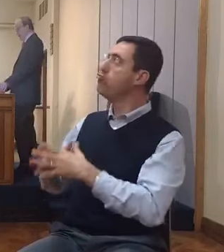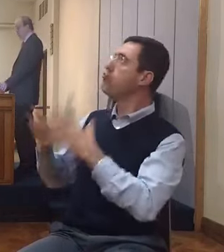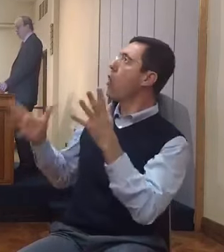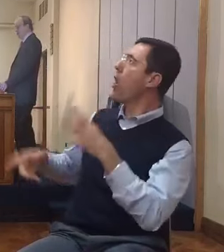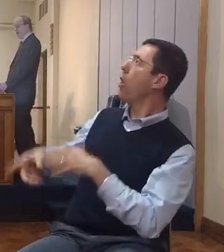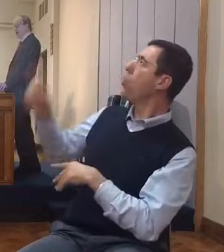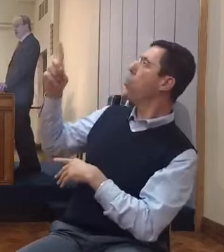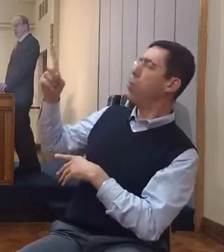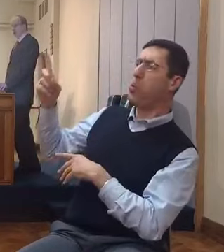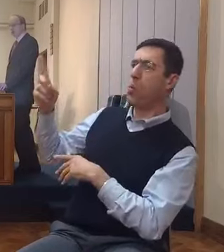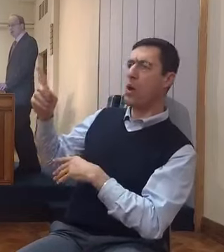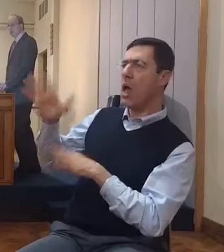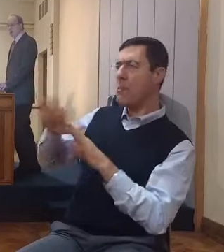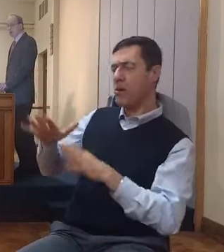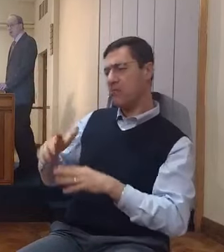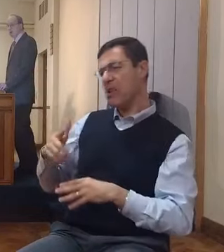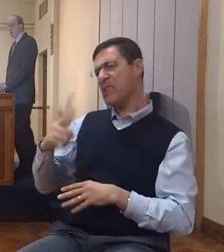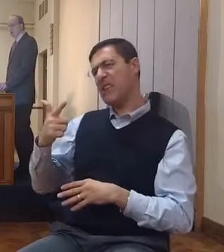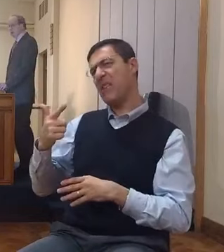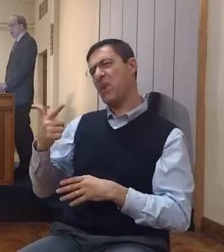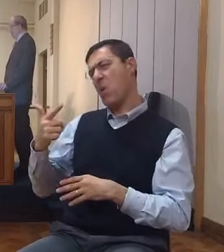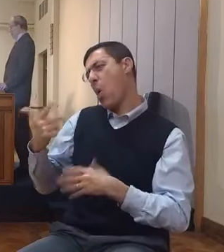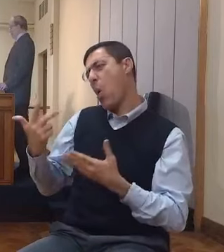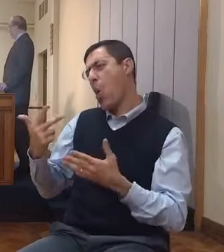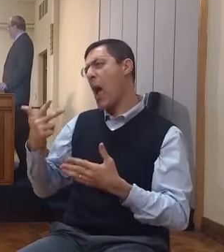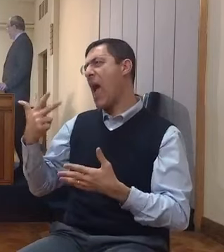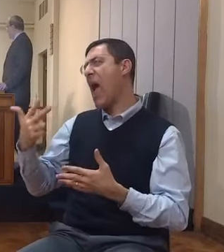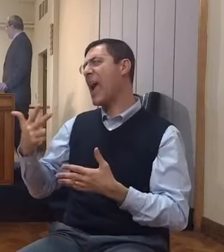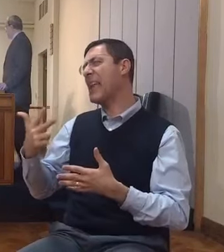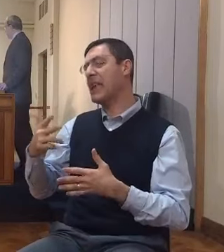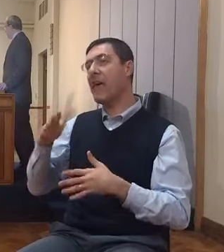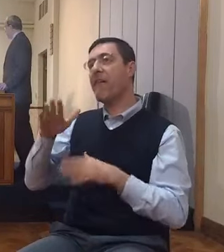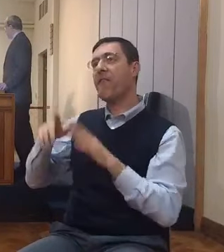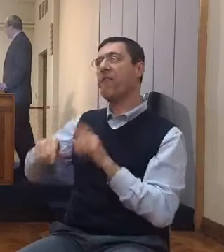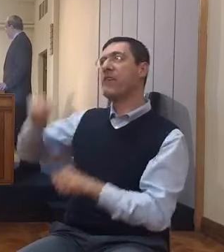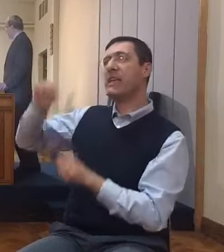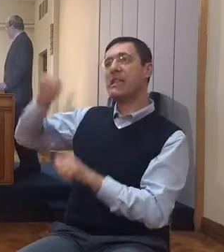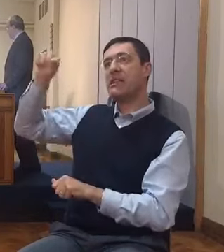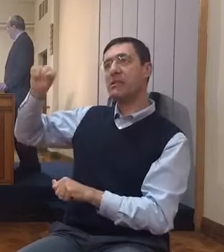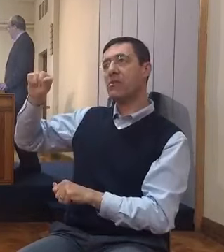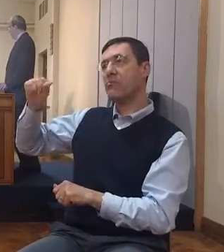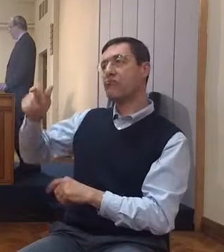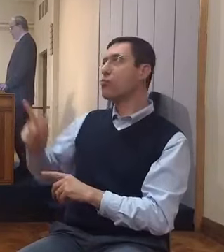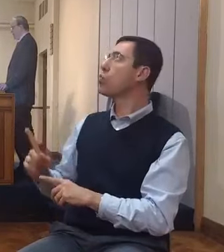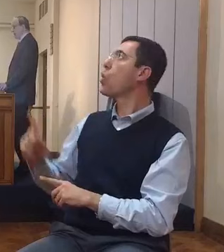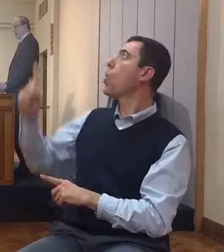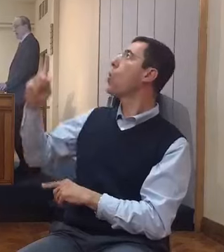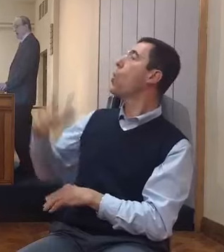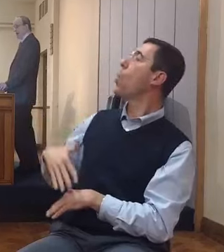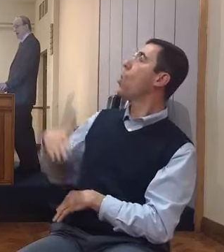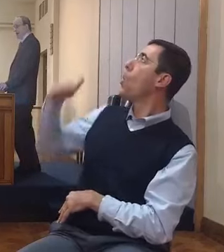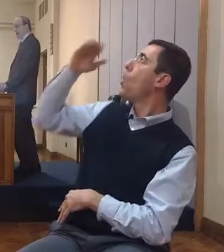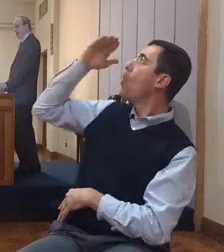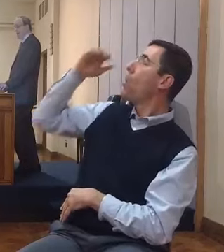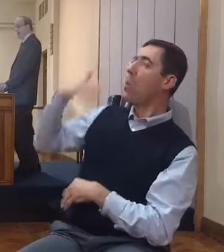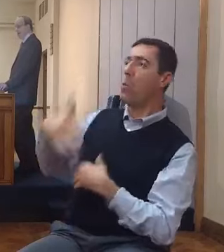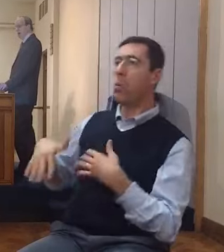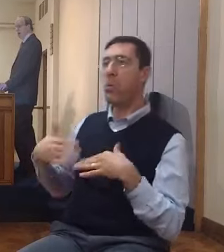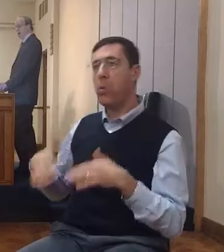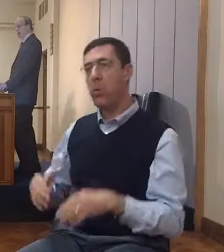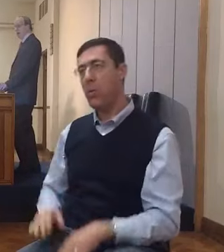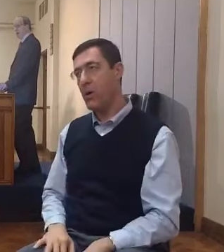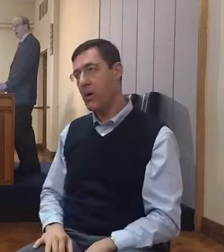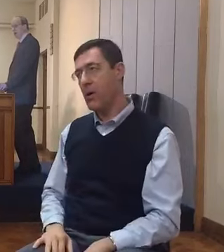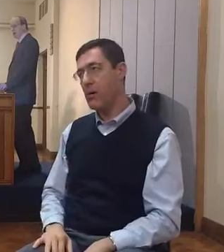were 7 or 8 feet tall and very heavily built. I never figured out how they know that, but